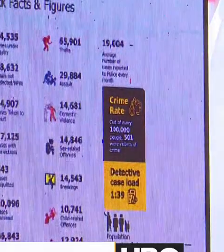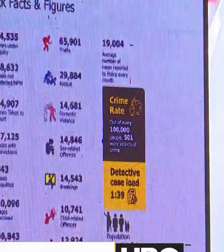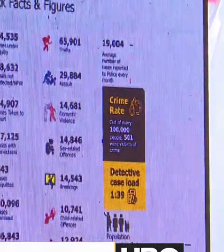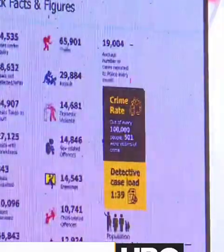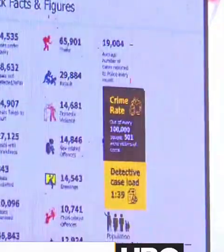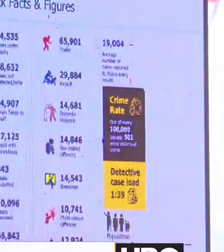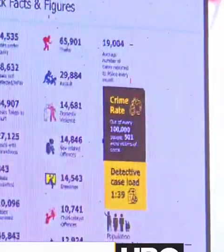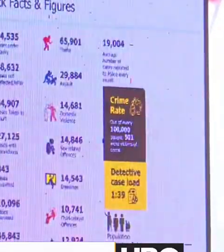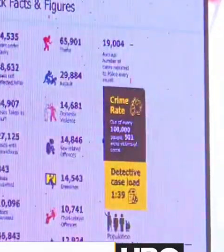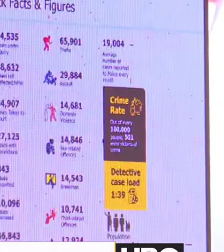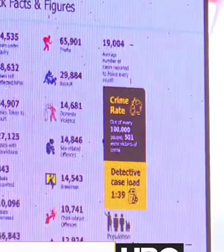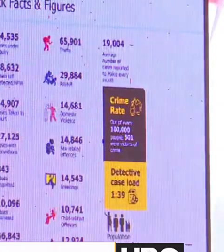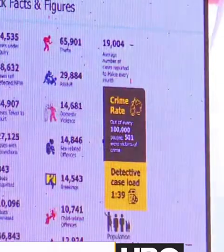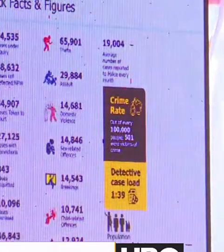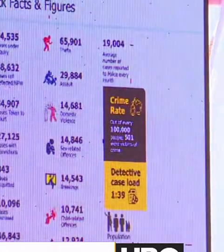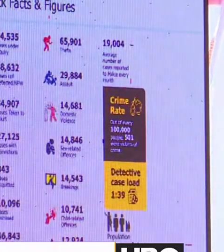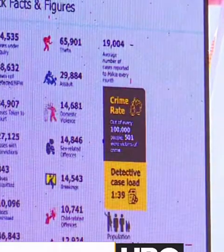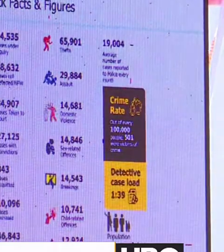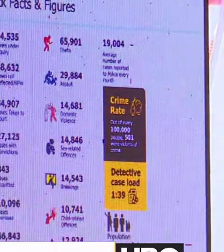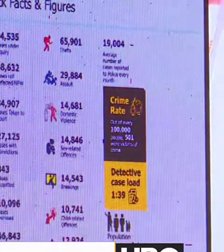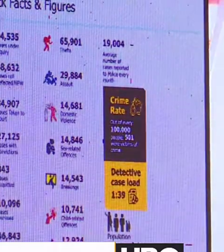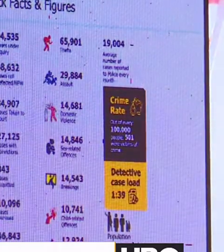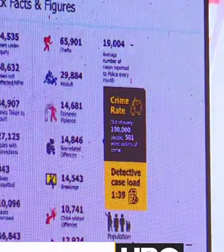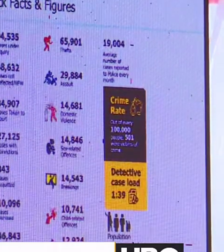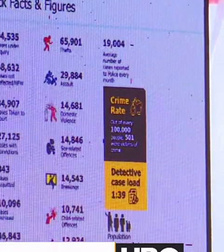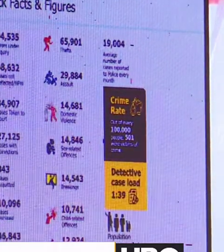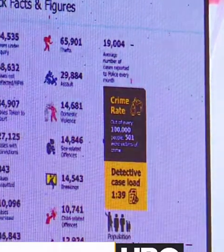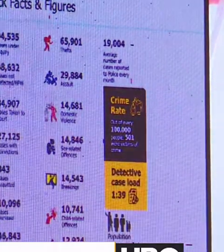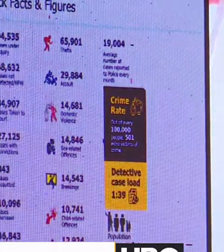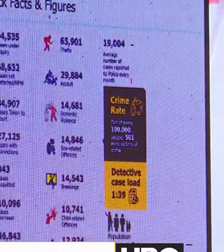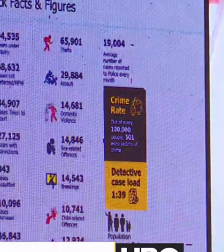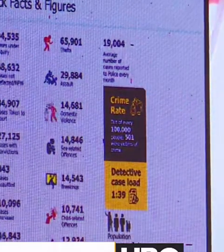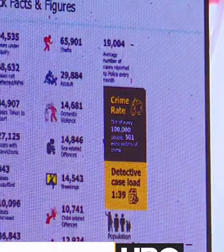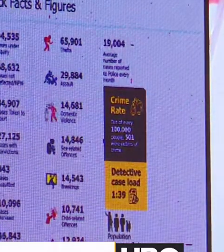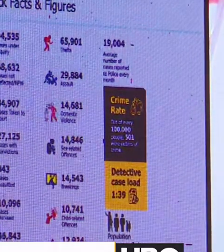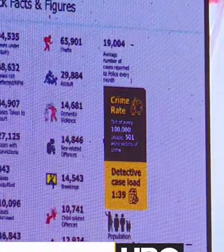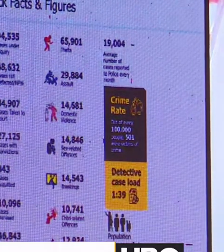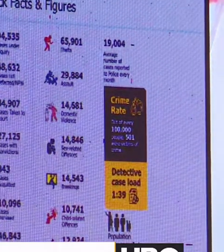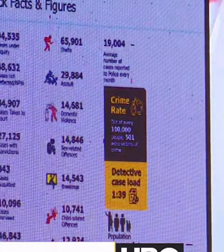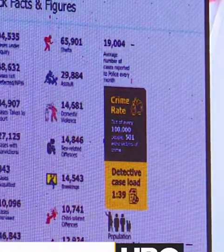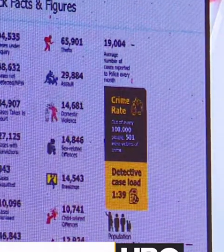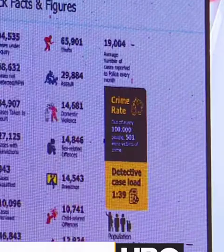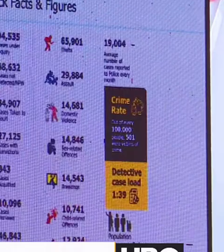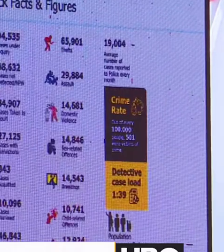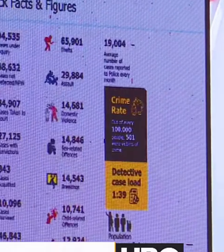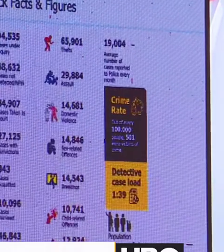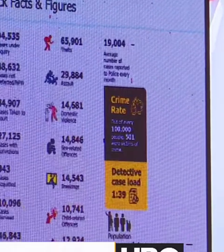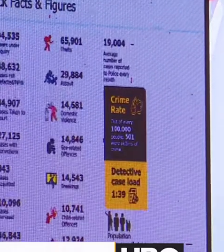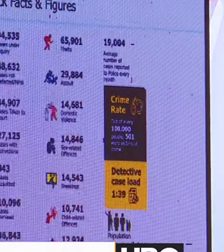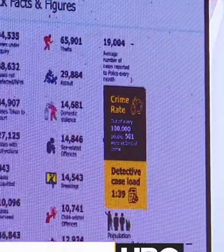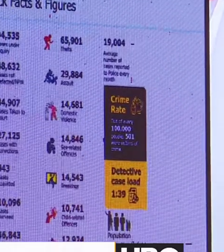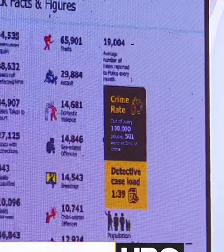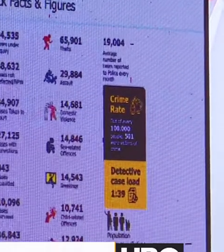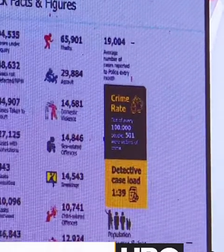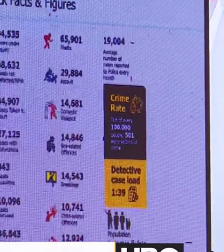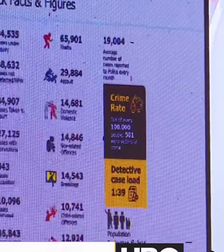48,632 cases were not proceeded with, basically because sometimes these are